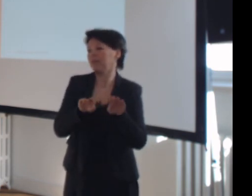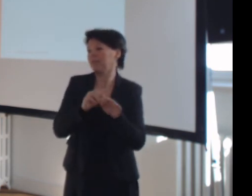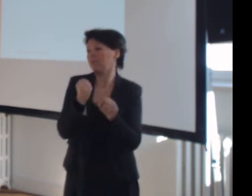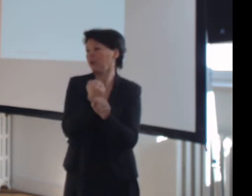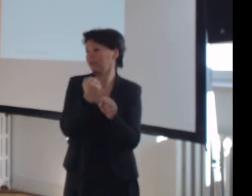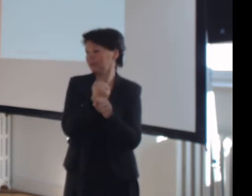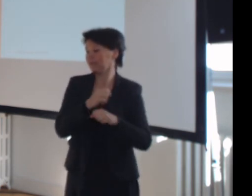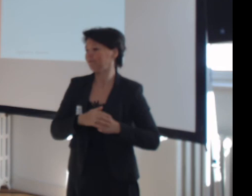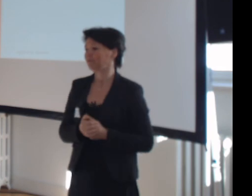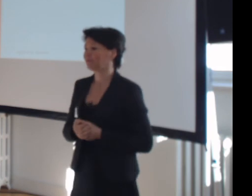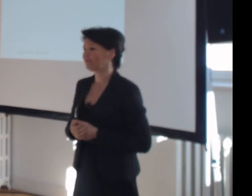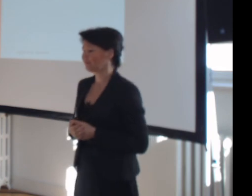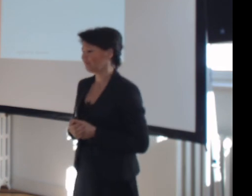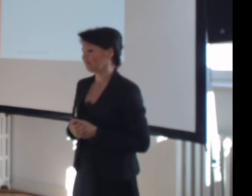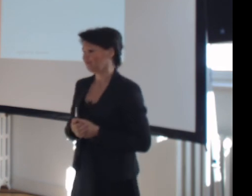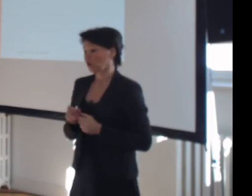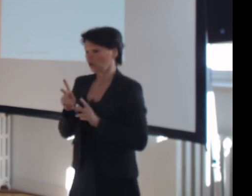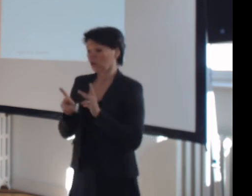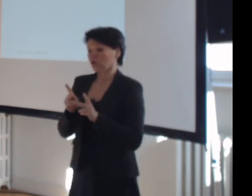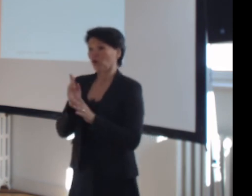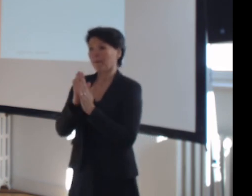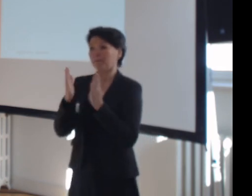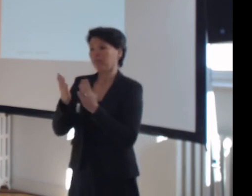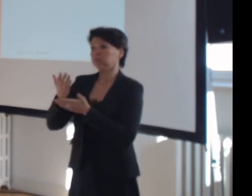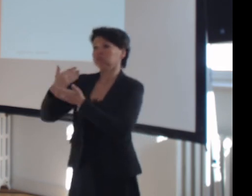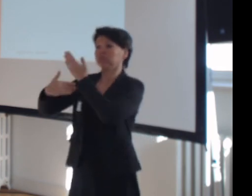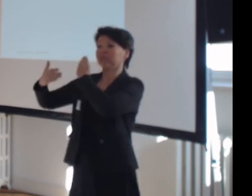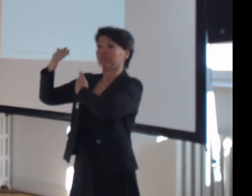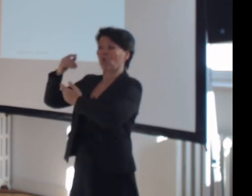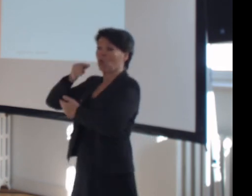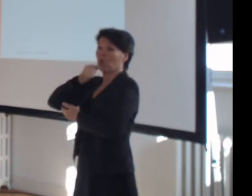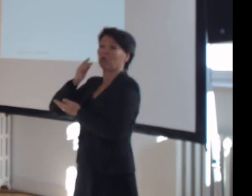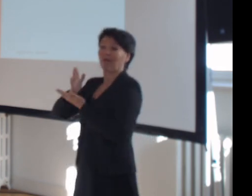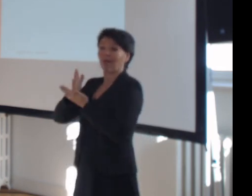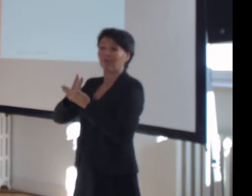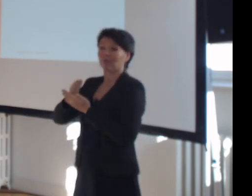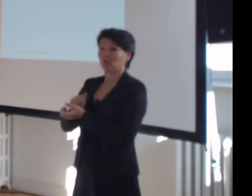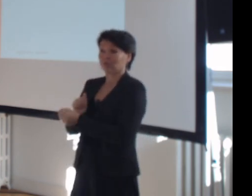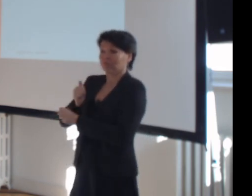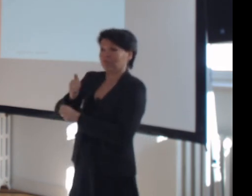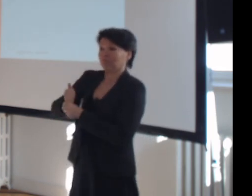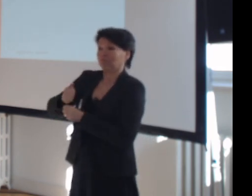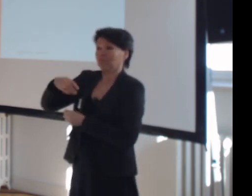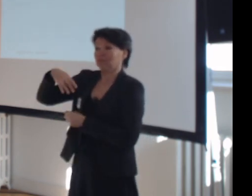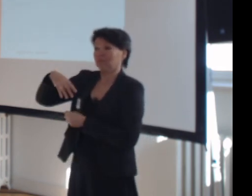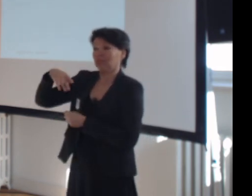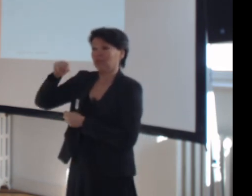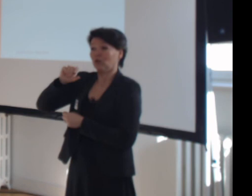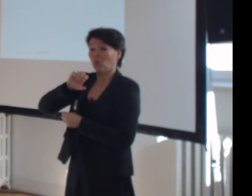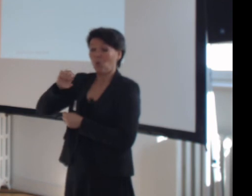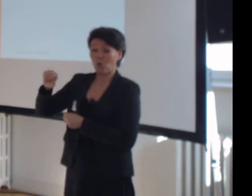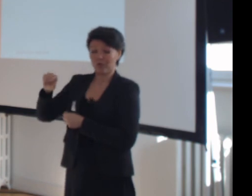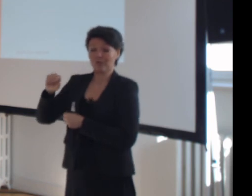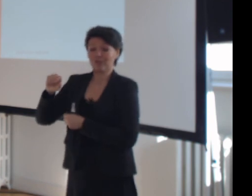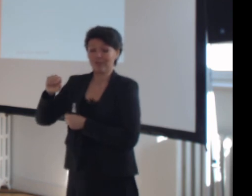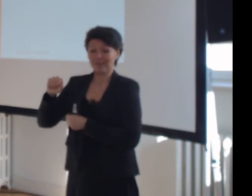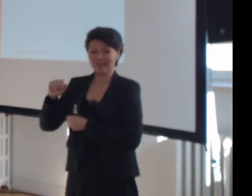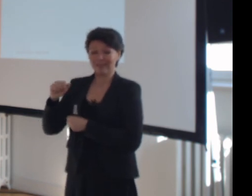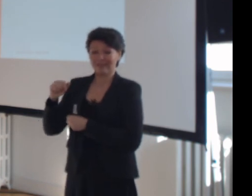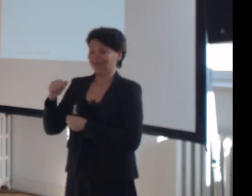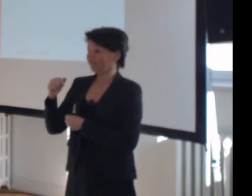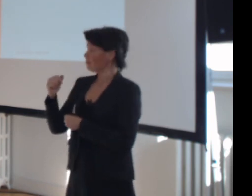Now, Zoidberg goes a long way back. It was actually founded in 1937. And so it also changed a lot according to the changes